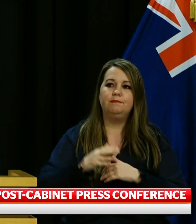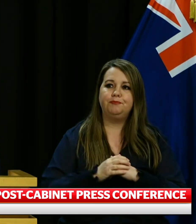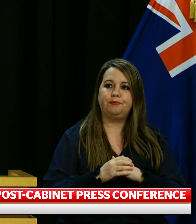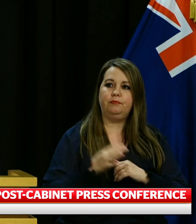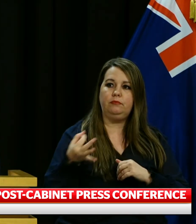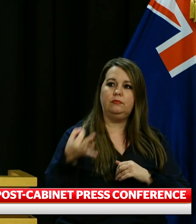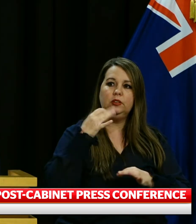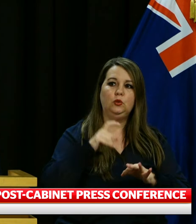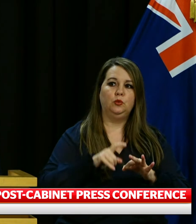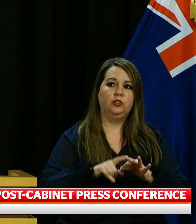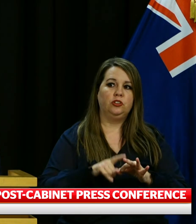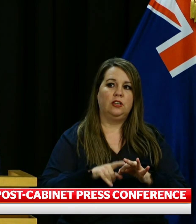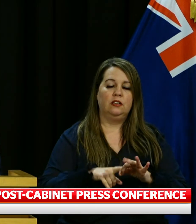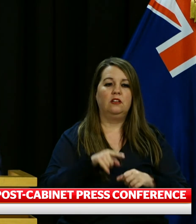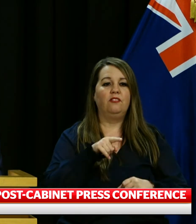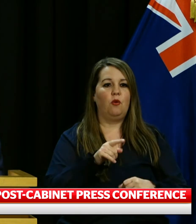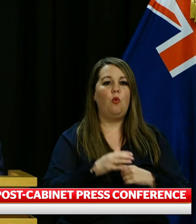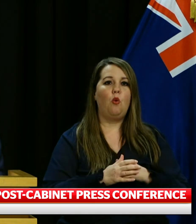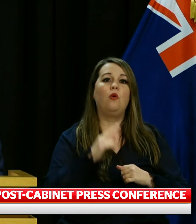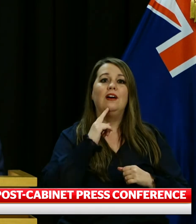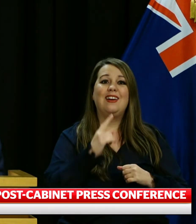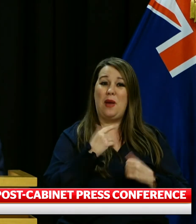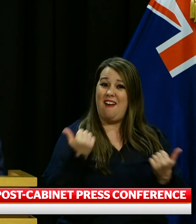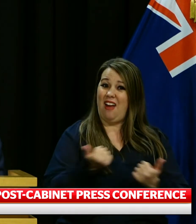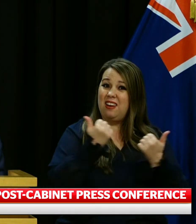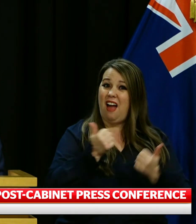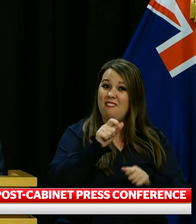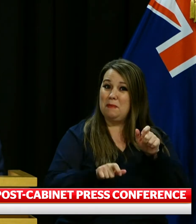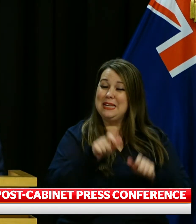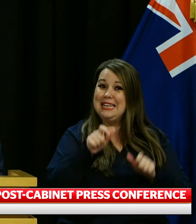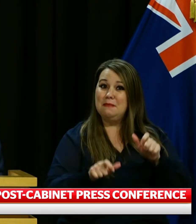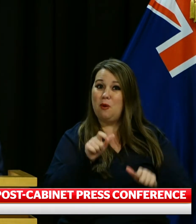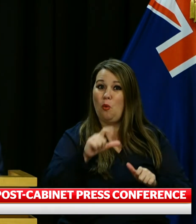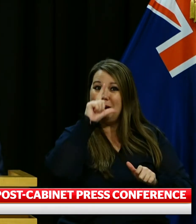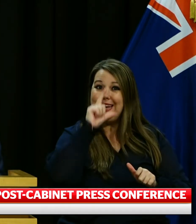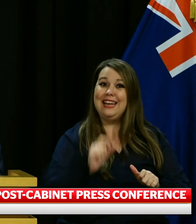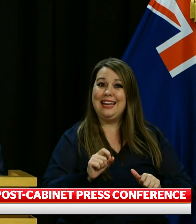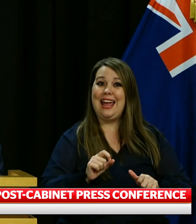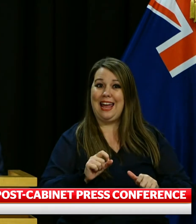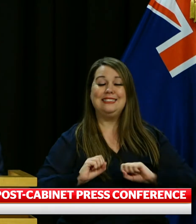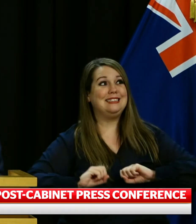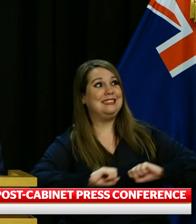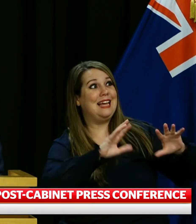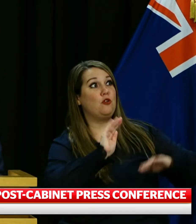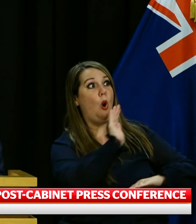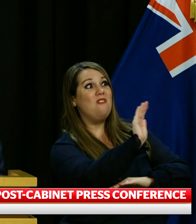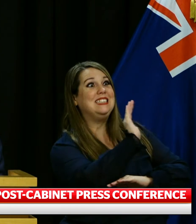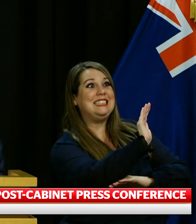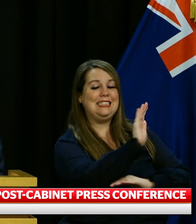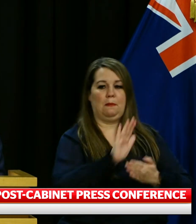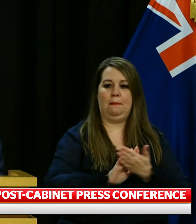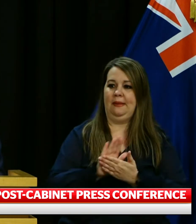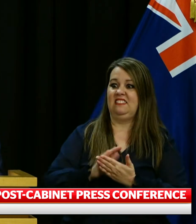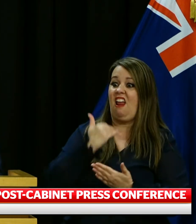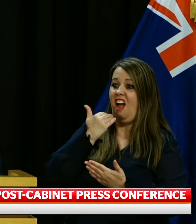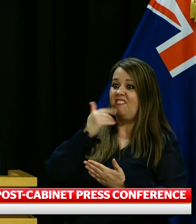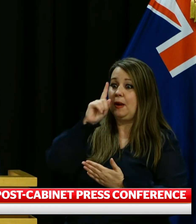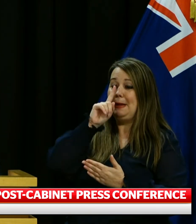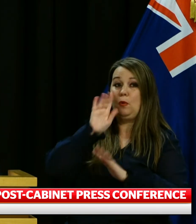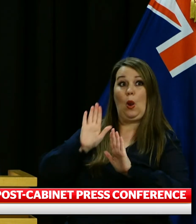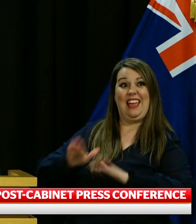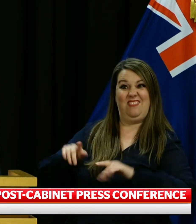to deploy offshore? I'm very careful in what I say about that, because this is an area where